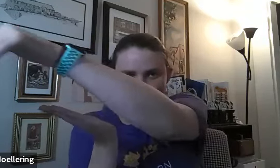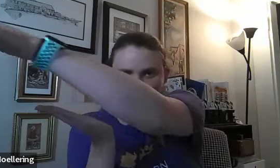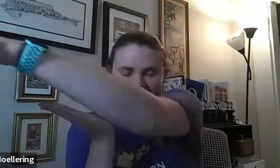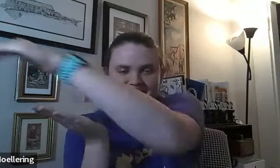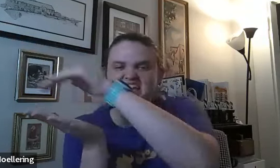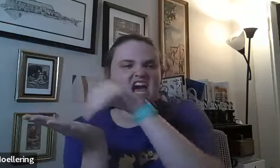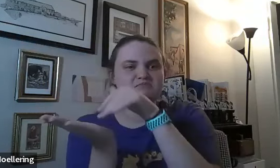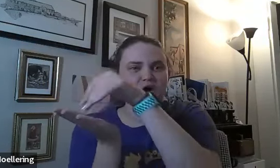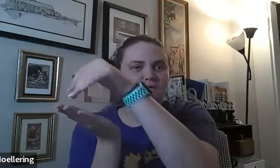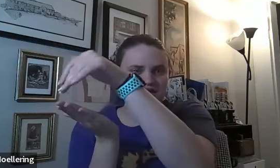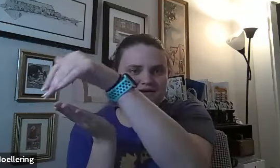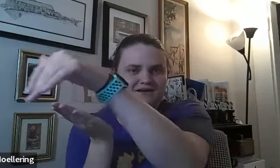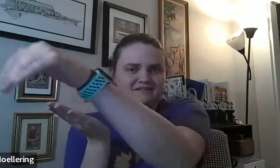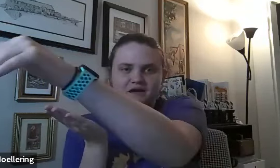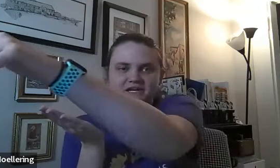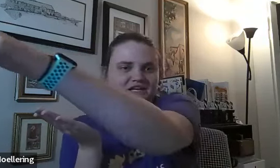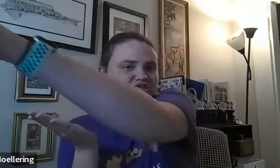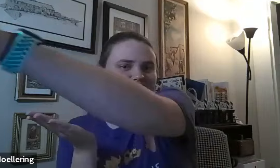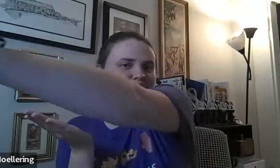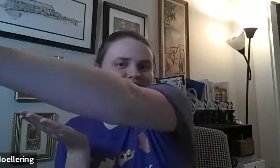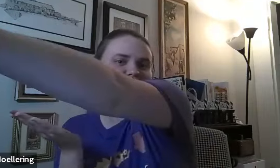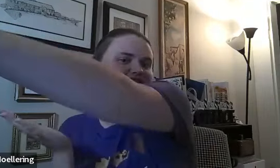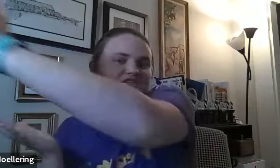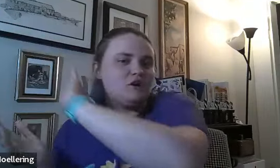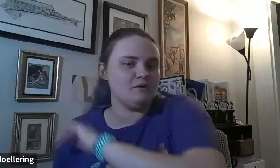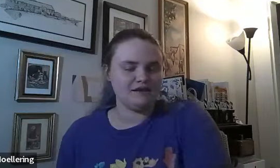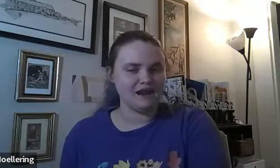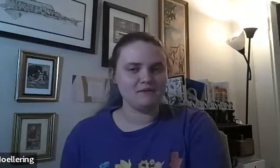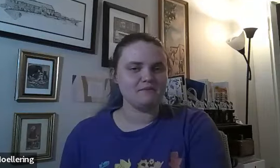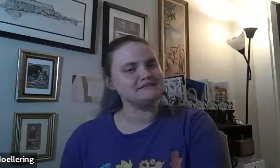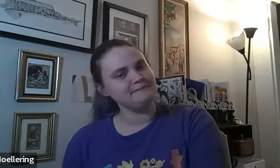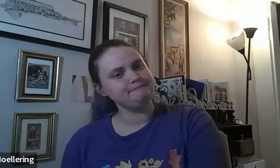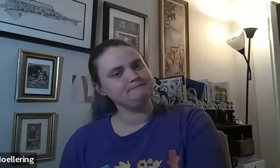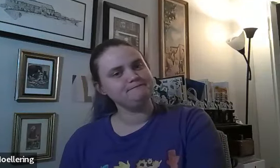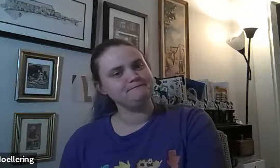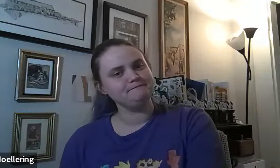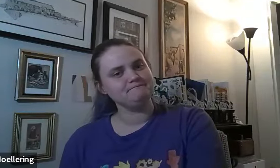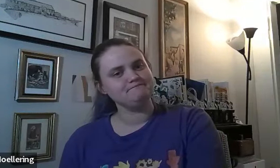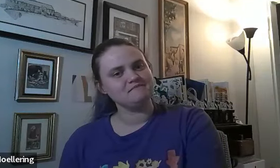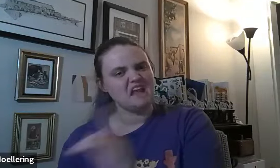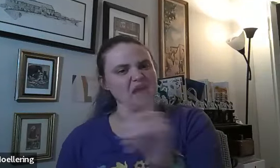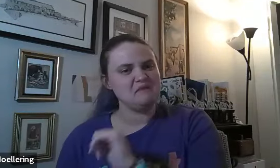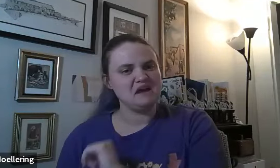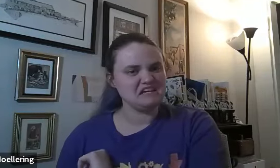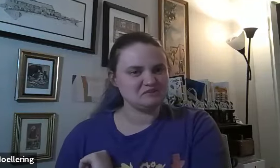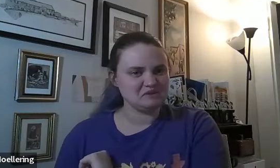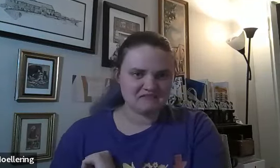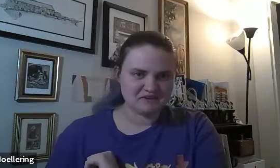bump, bump, and he kept going. Like, I mean, he just kept going like it was still going. And I remember I was like, I'm not answering that for